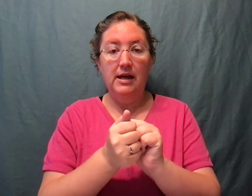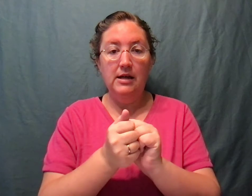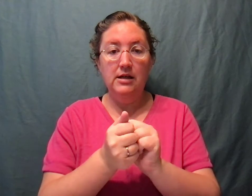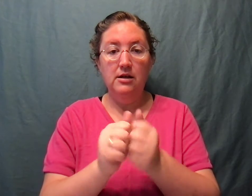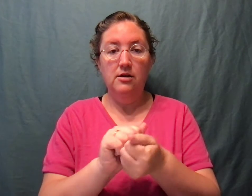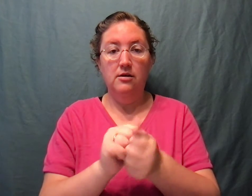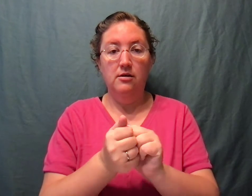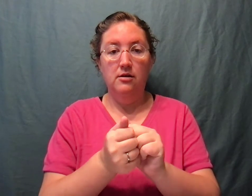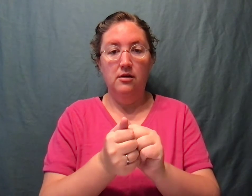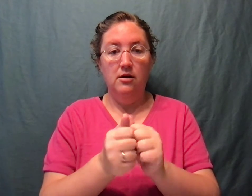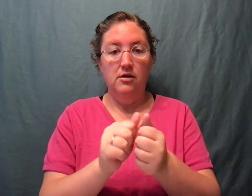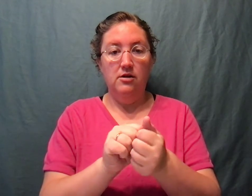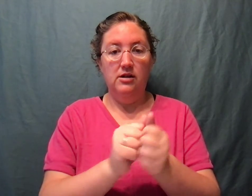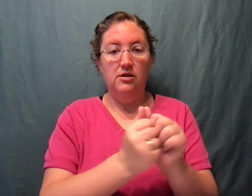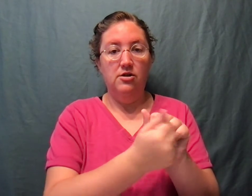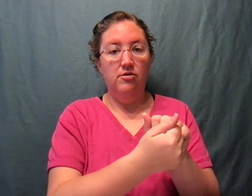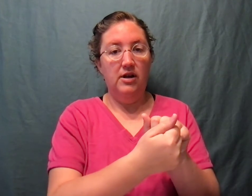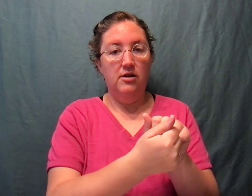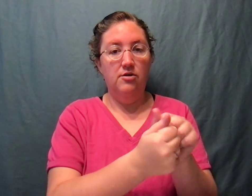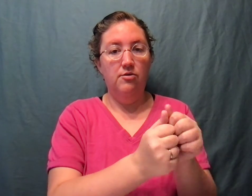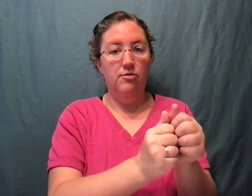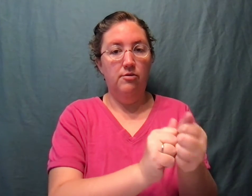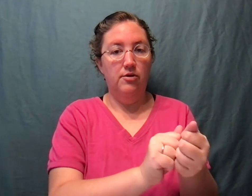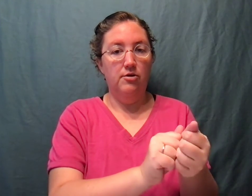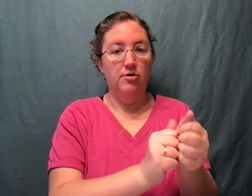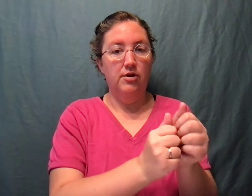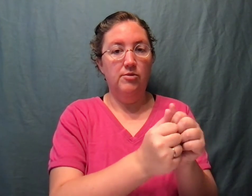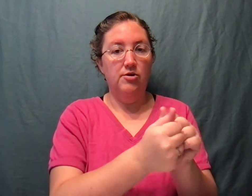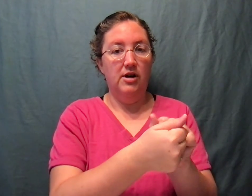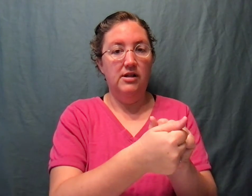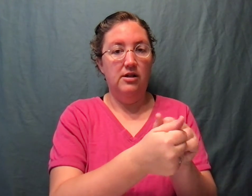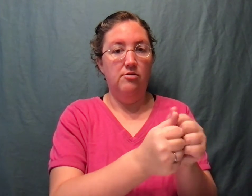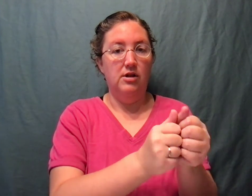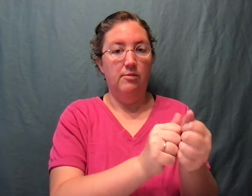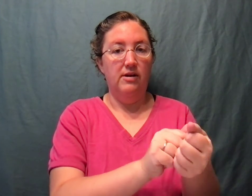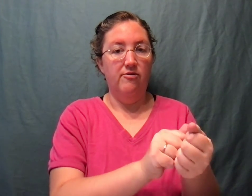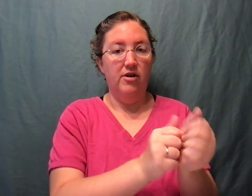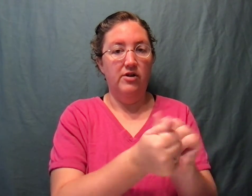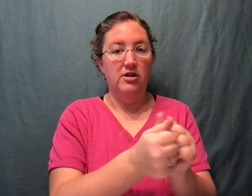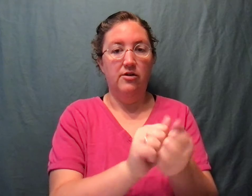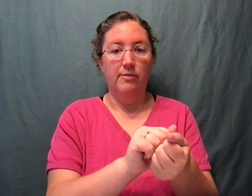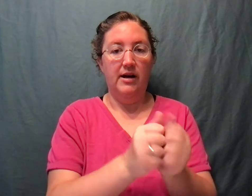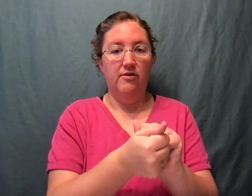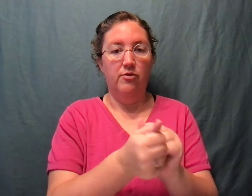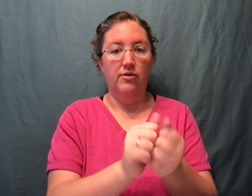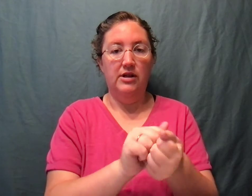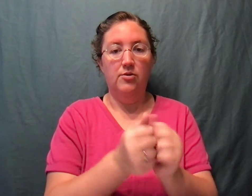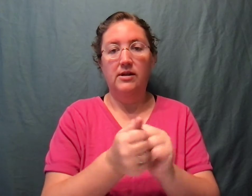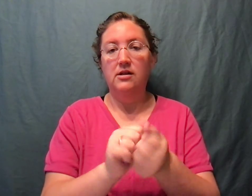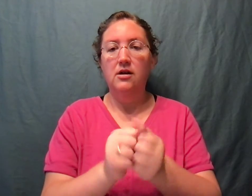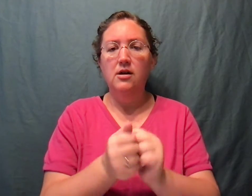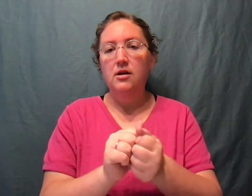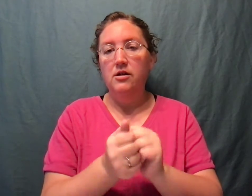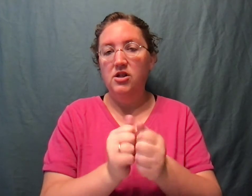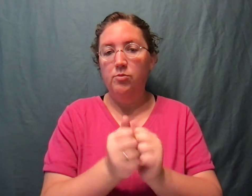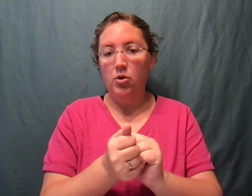compete. So this is your two thumbs are trying to see who's going to be in front of each other. Back and forth, they twist.